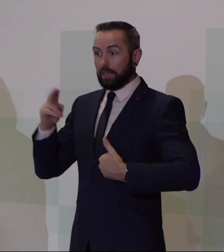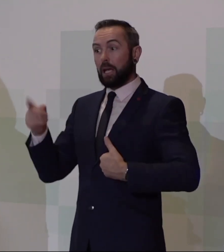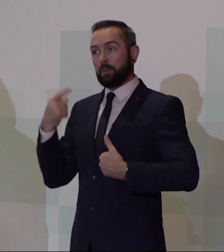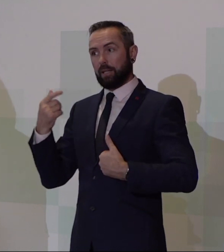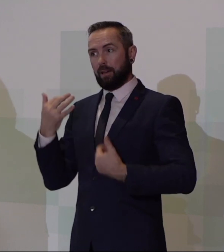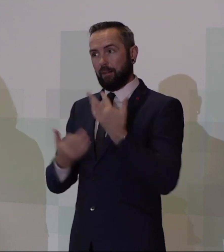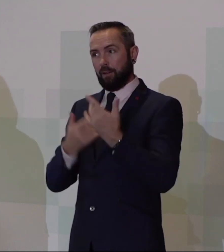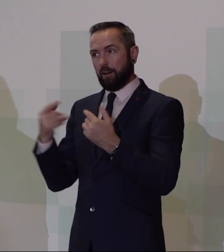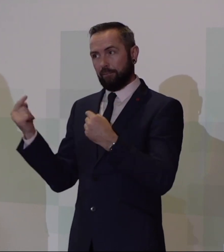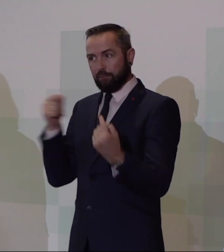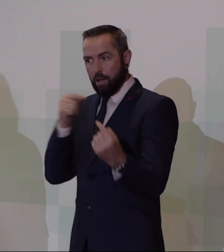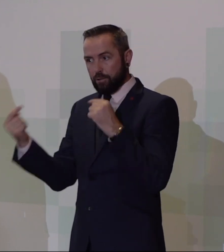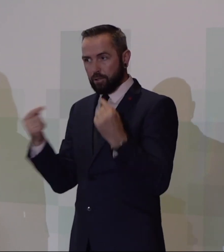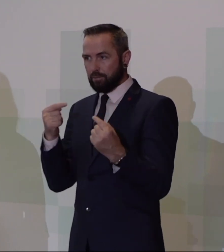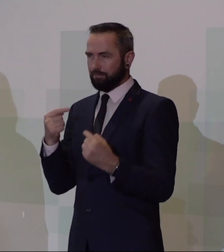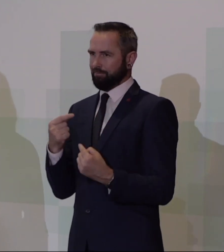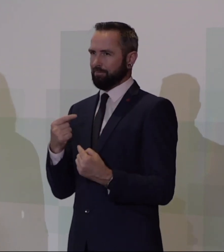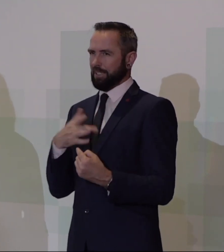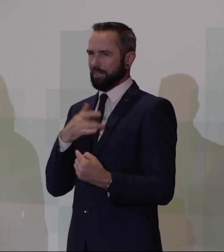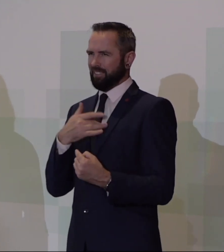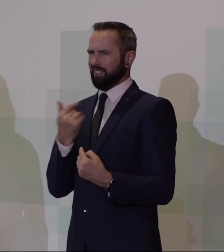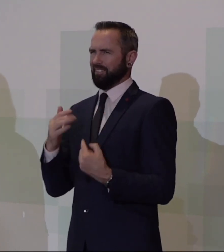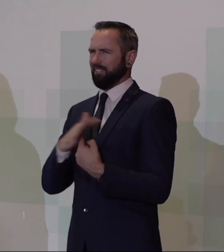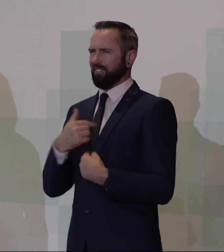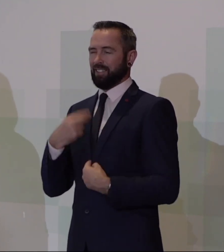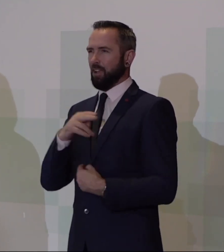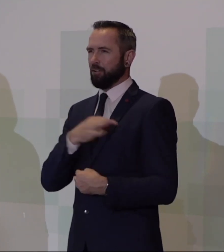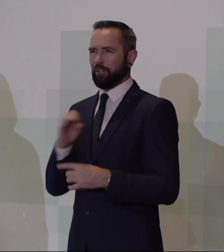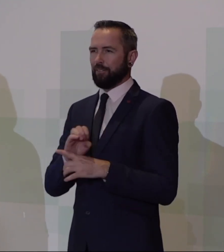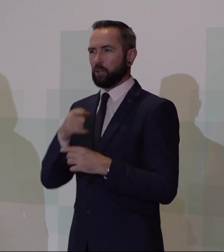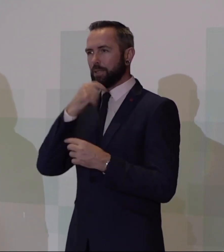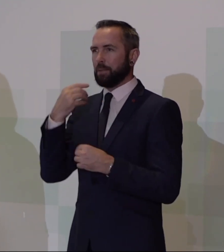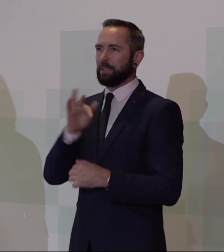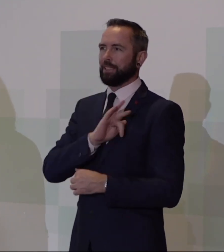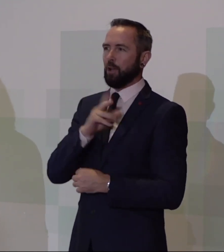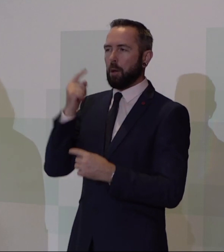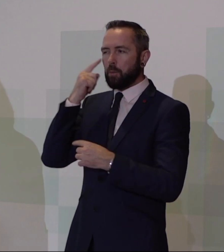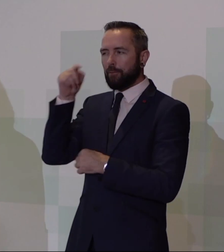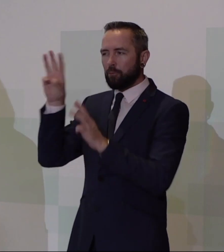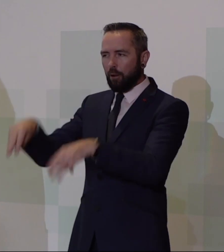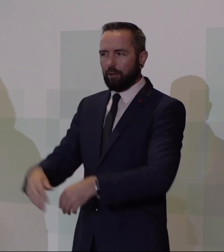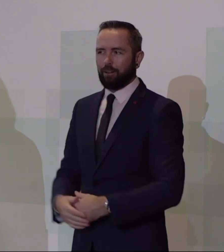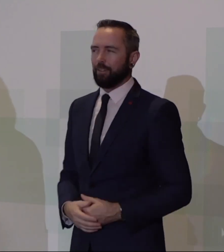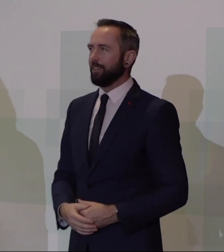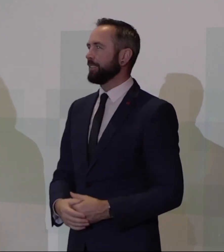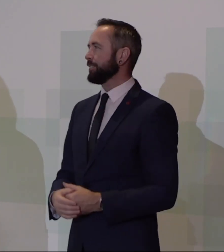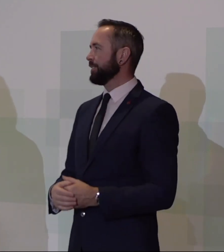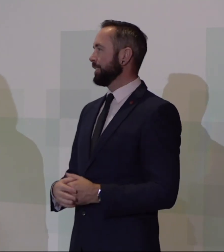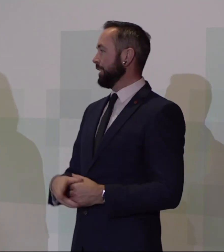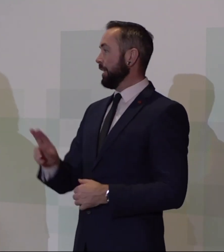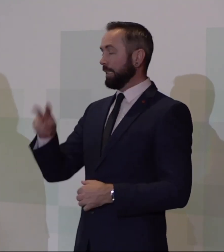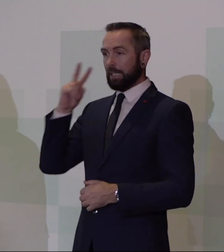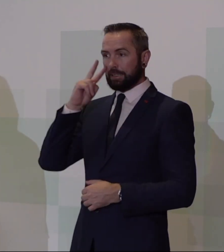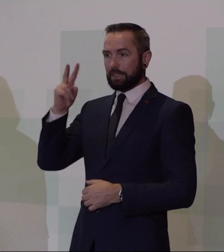firefighter. That wasn't good enough for me at the time. So I said to myself, I'll prove her wrong. As you can see,